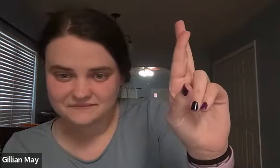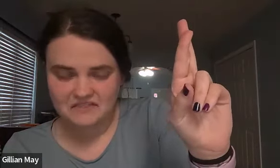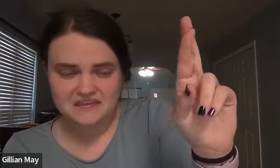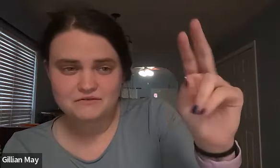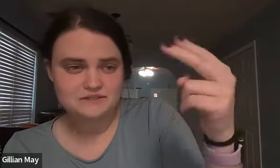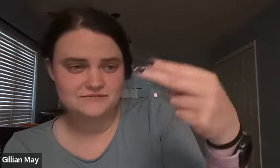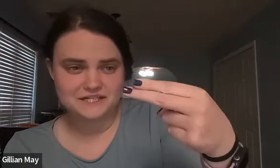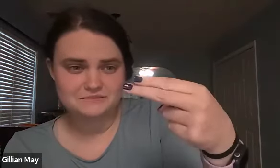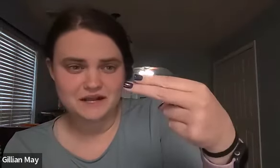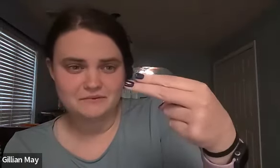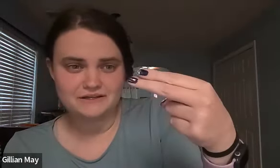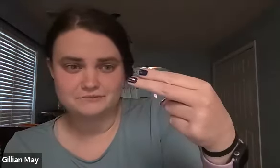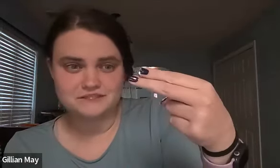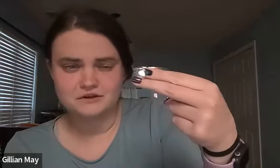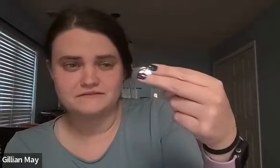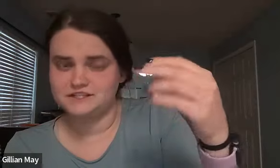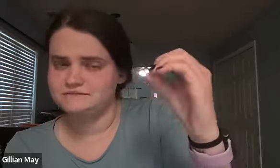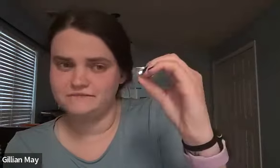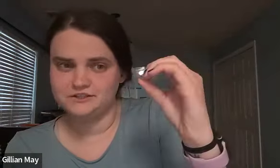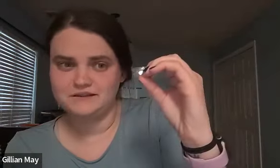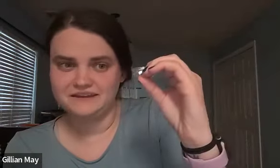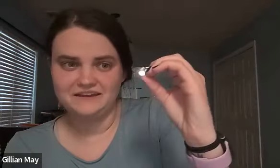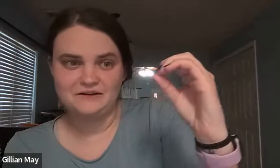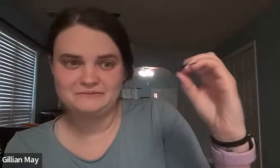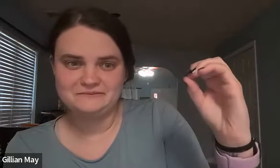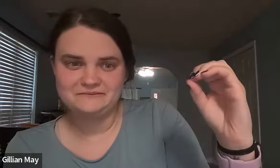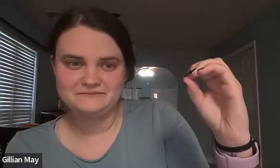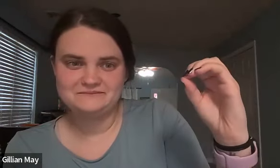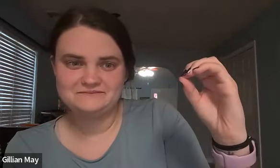I think everyone's finished, but I'm still gonna finish finger spelling it, y'all.